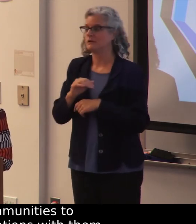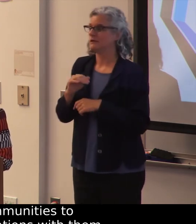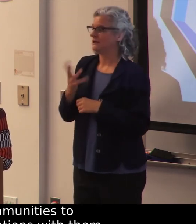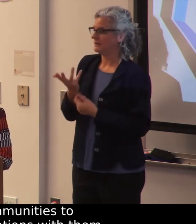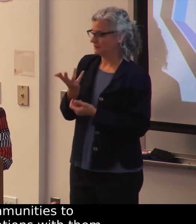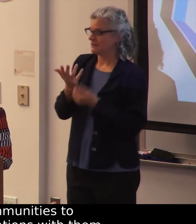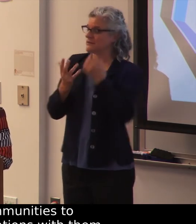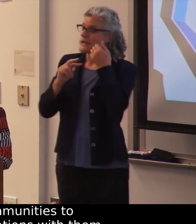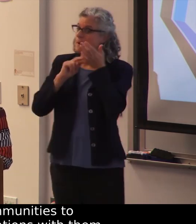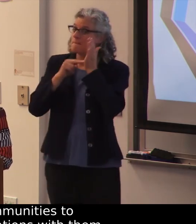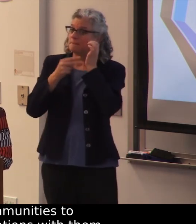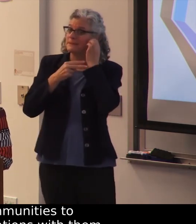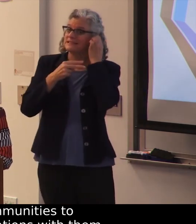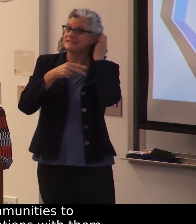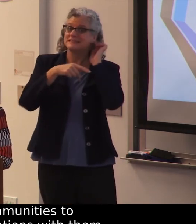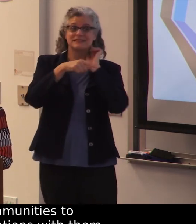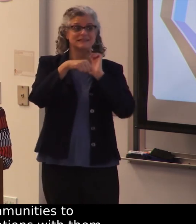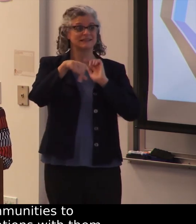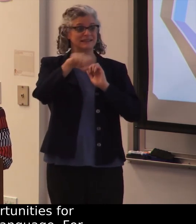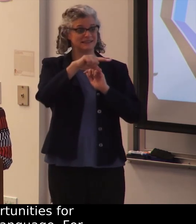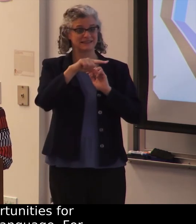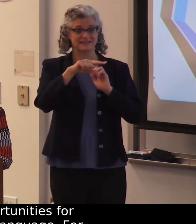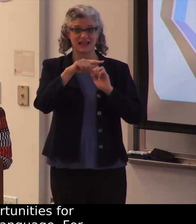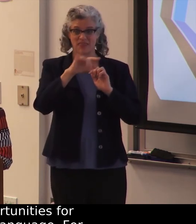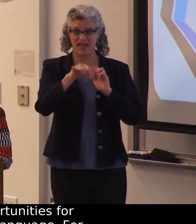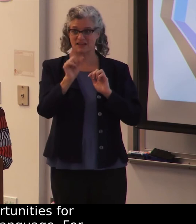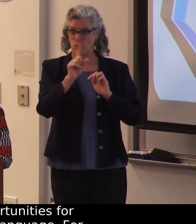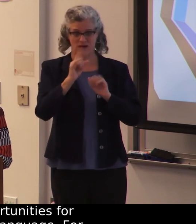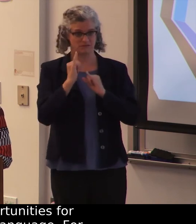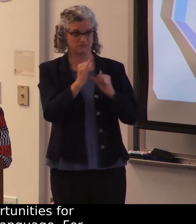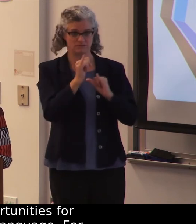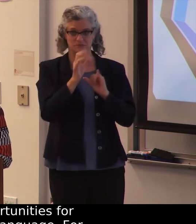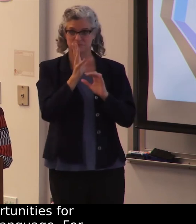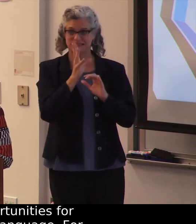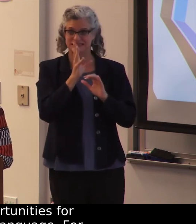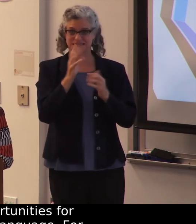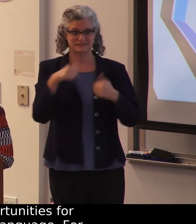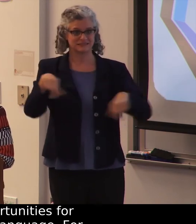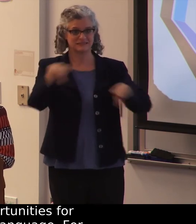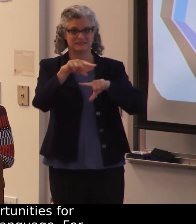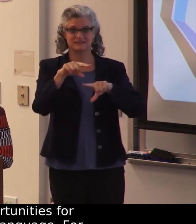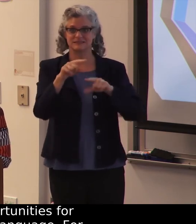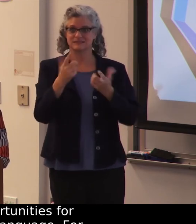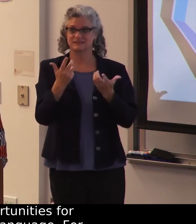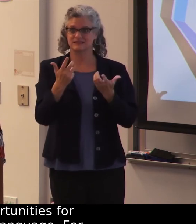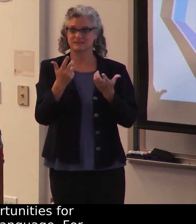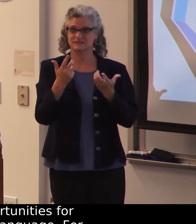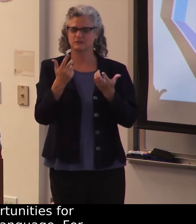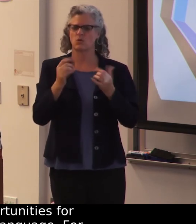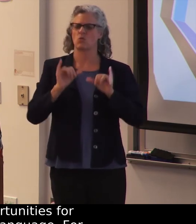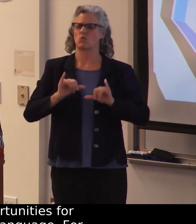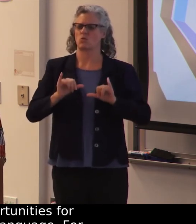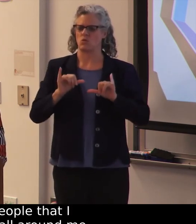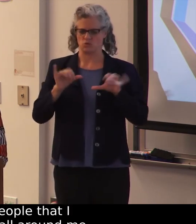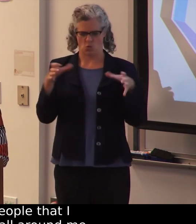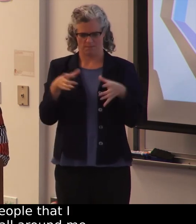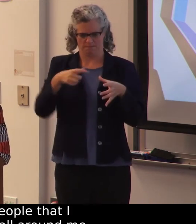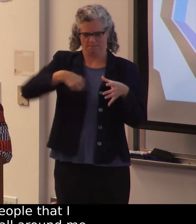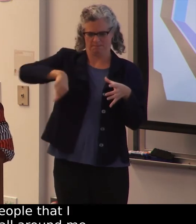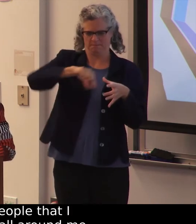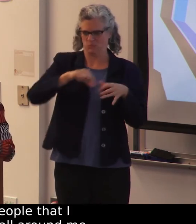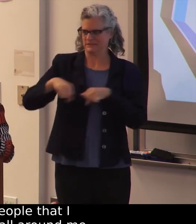have conversations with them. They have very few opportunities for acquiring language, for living language, right?